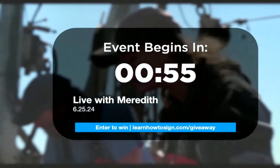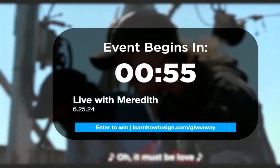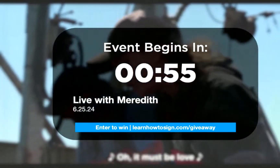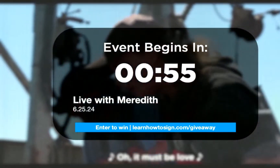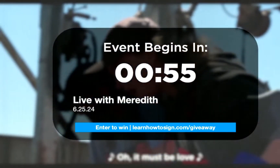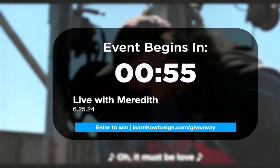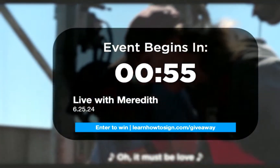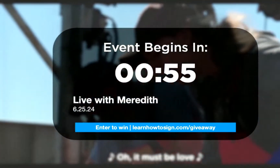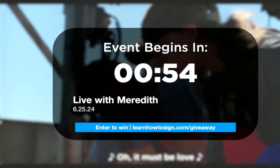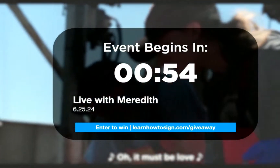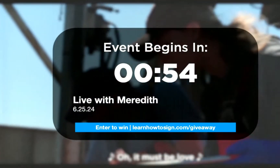know.